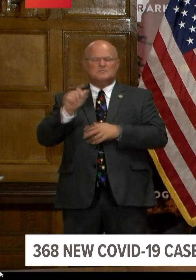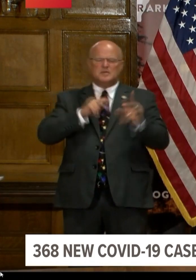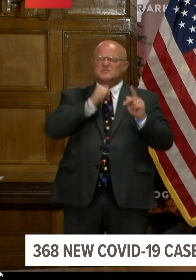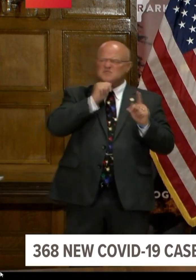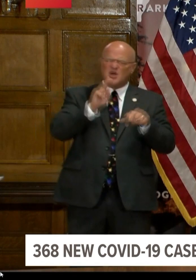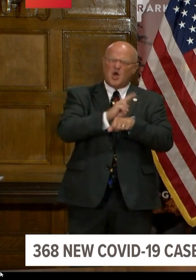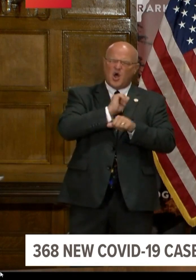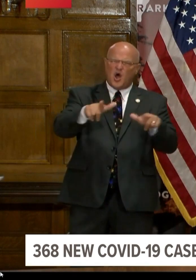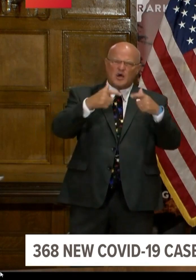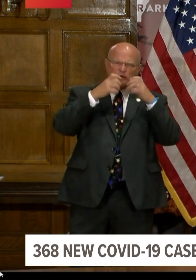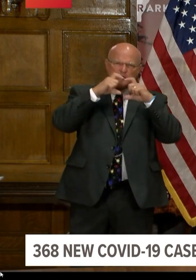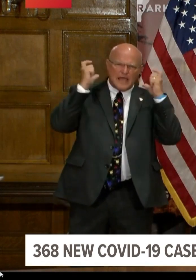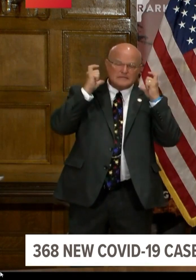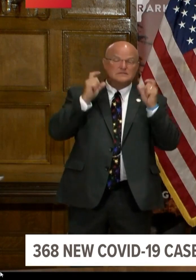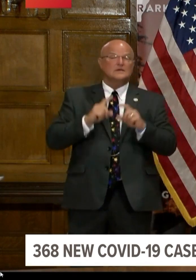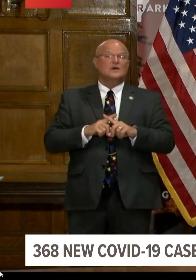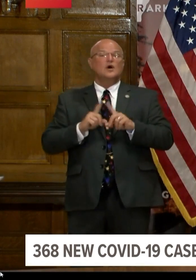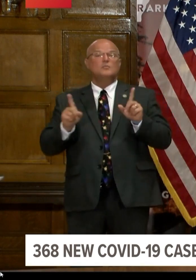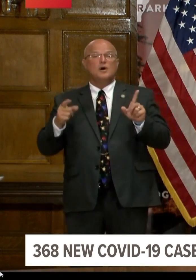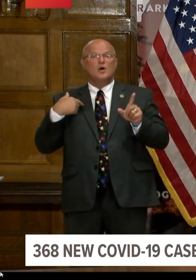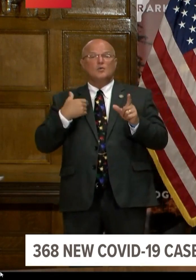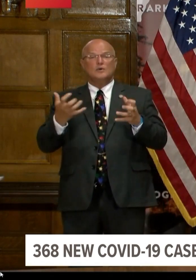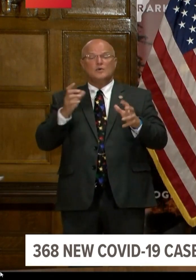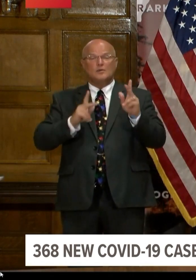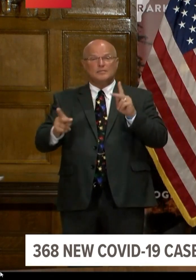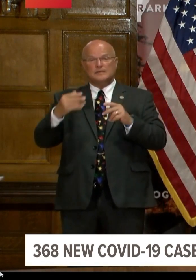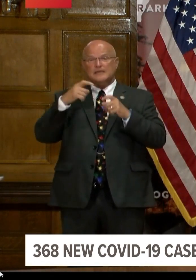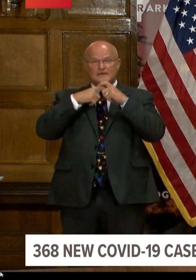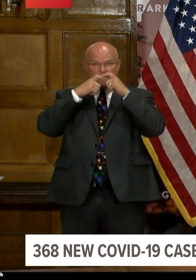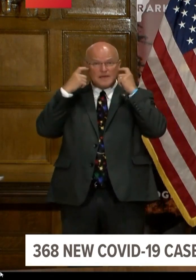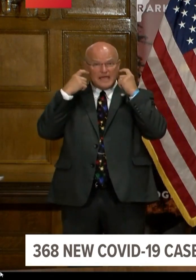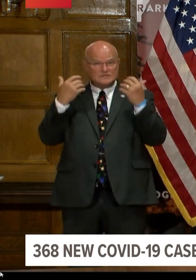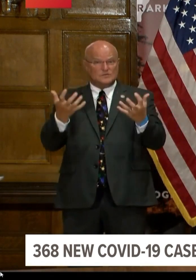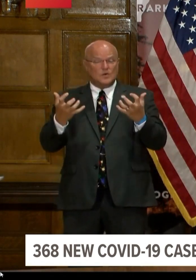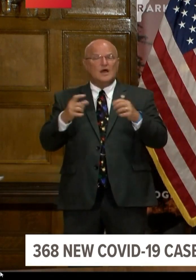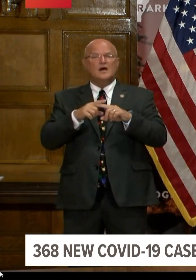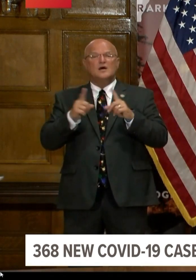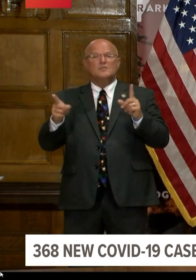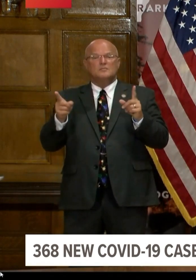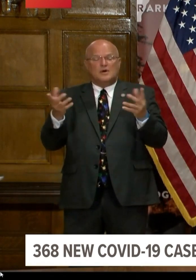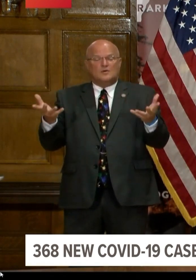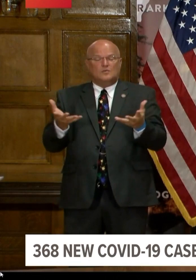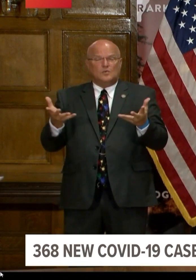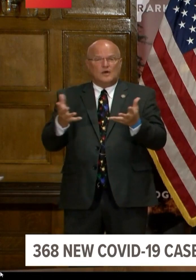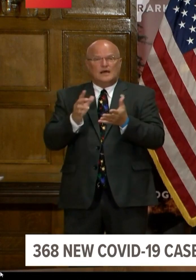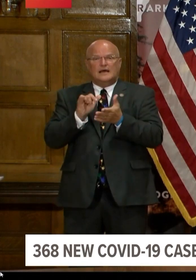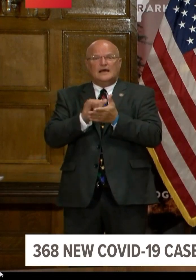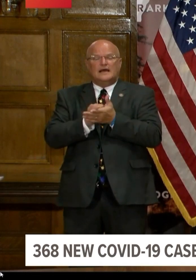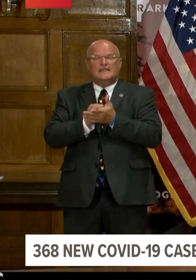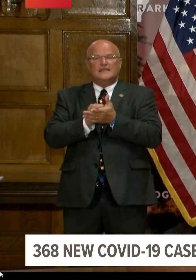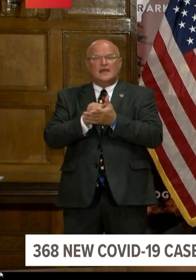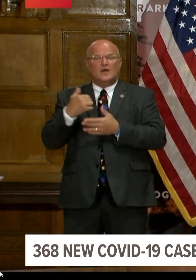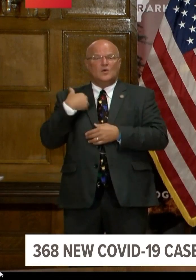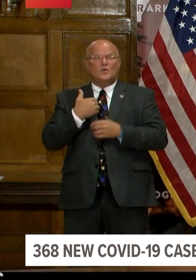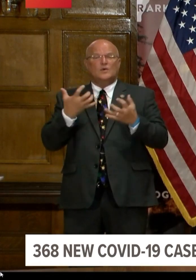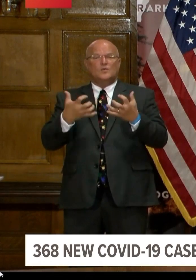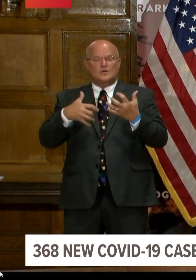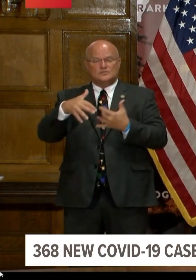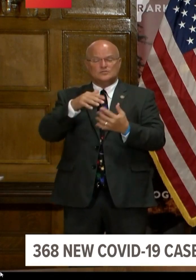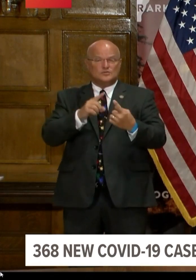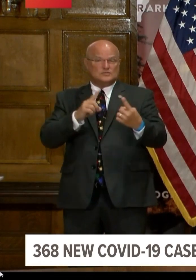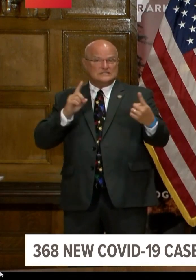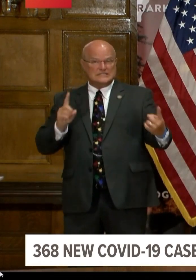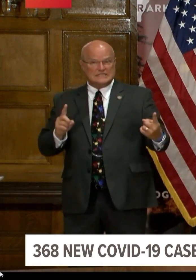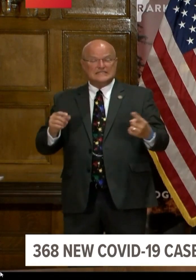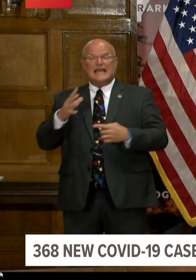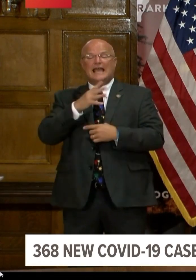a mask. Well, we want everybody to wear a mask, but the fact is that we want you to socially